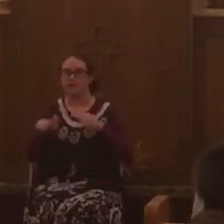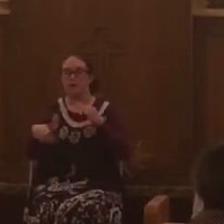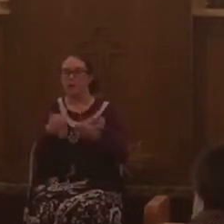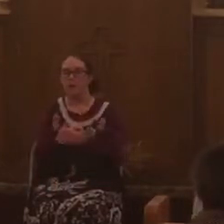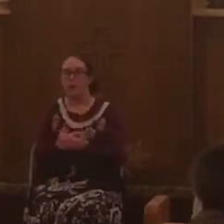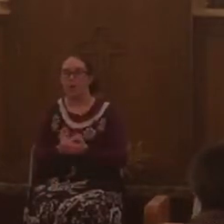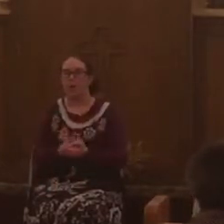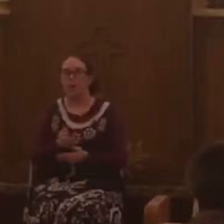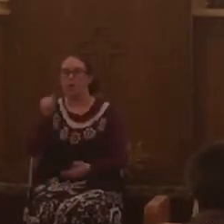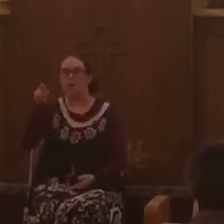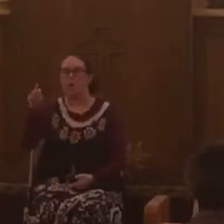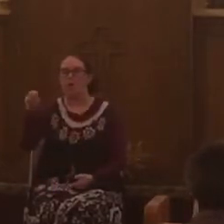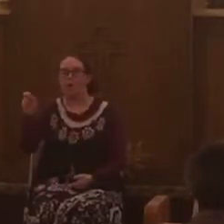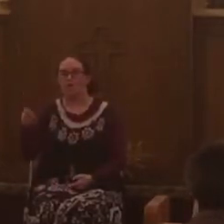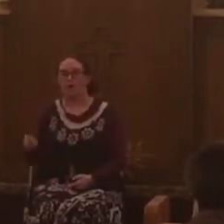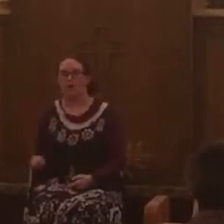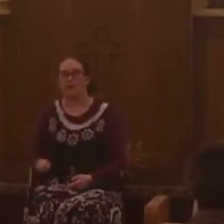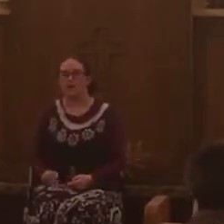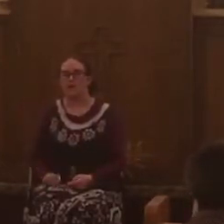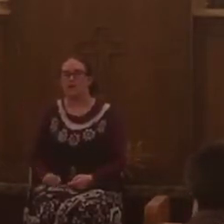know, you're a child of God.